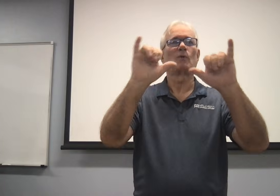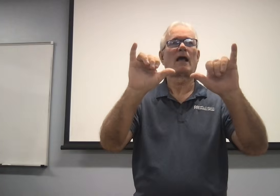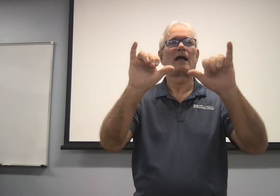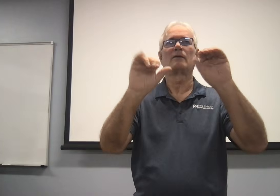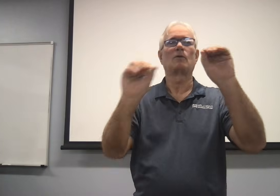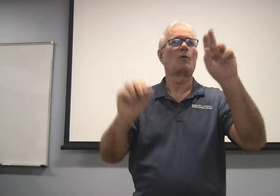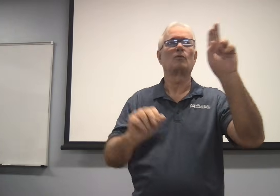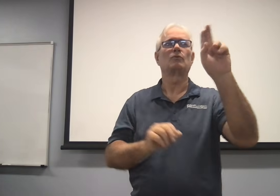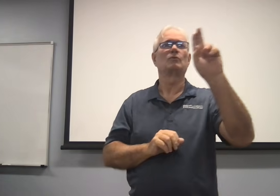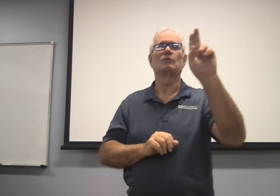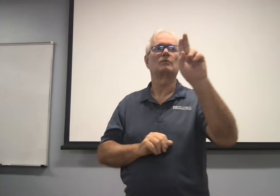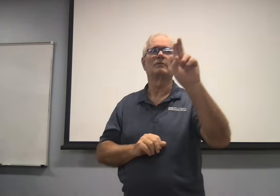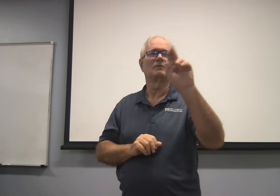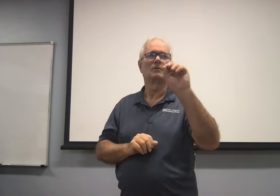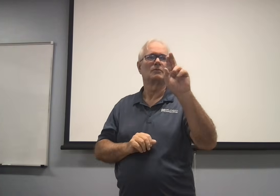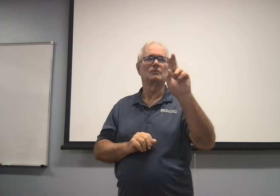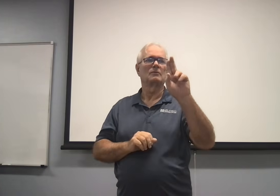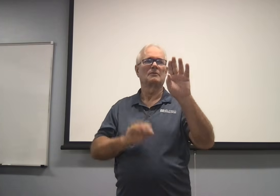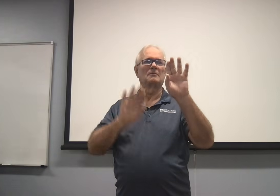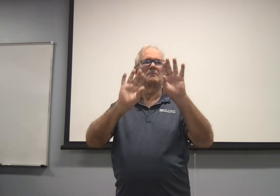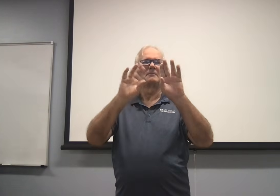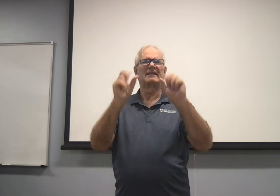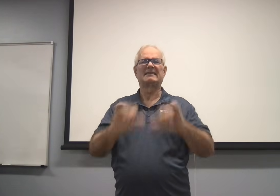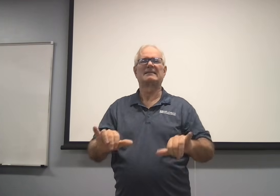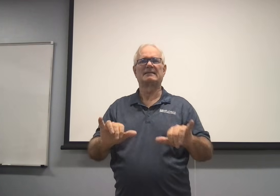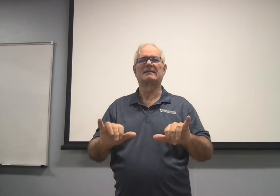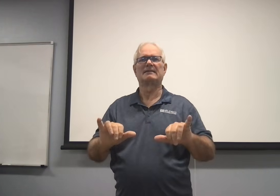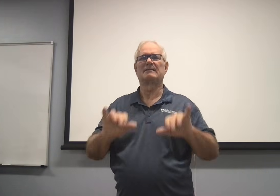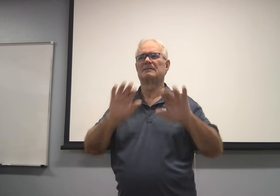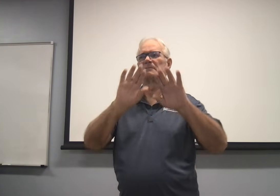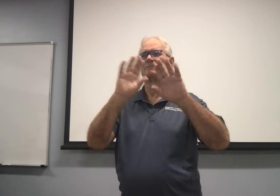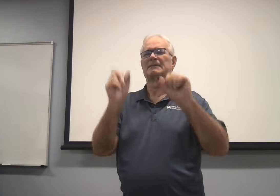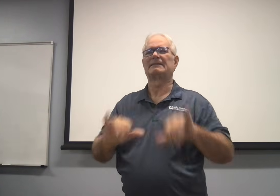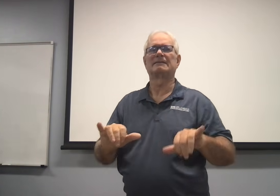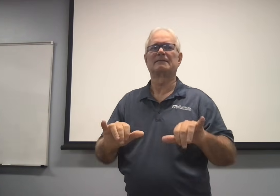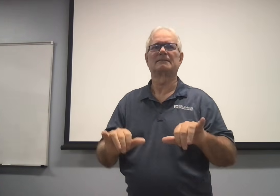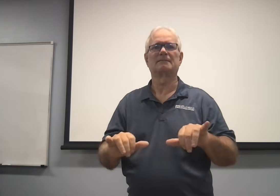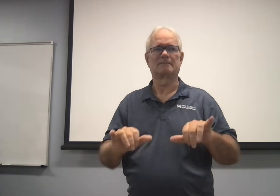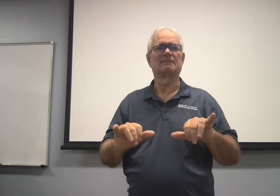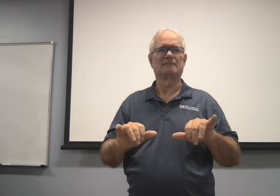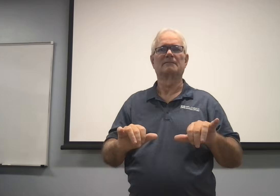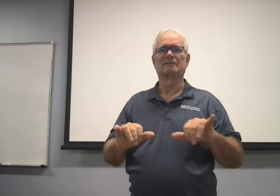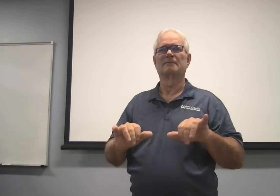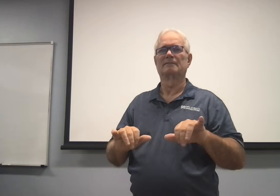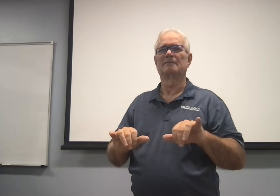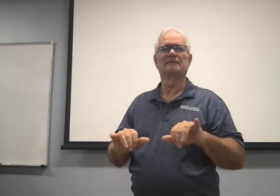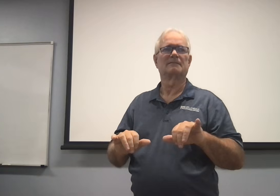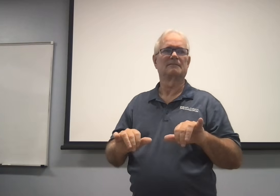S fluid movement to it. You go up from your B down to your USY.